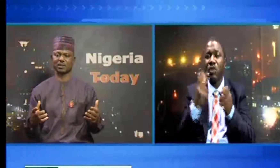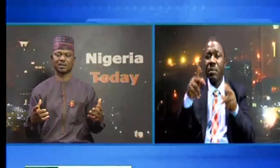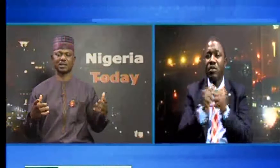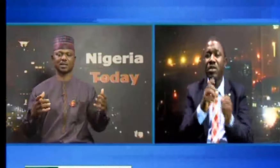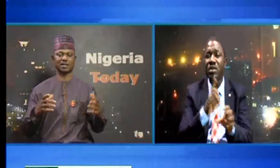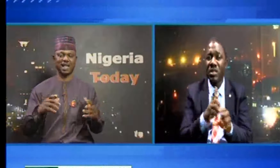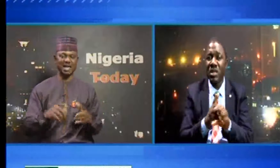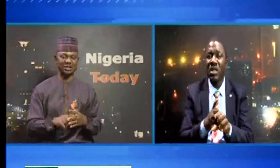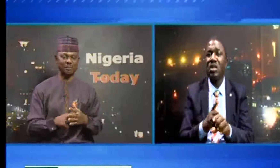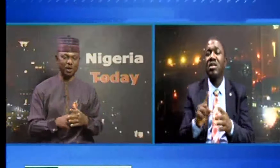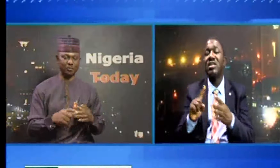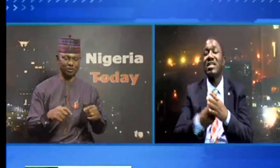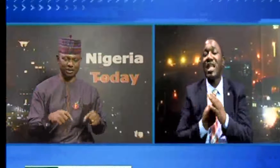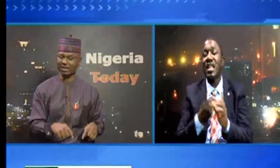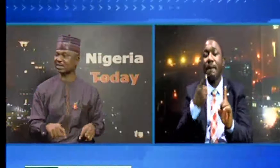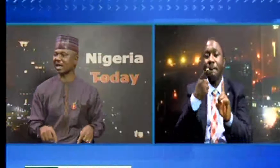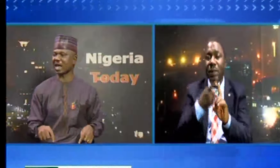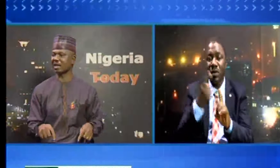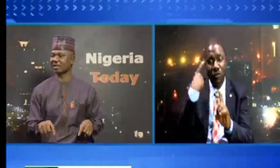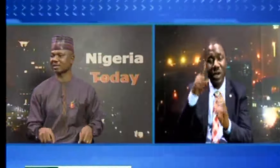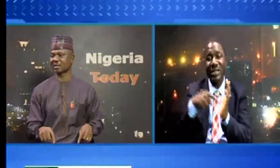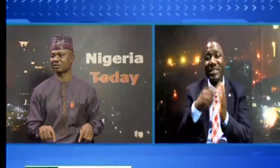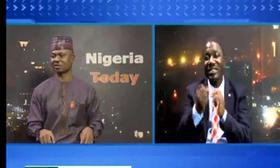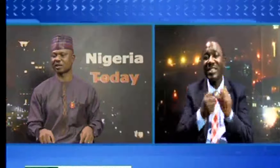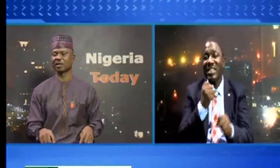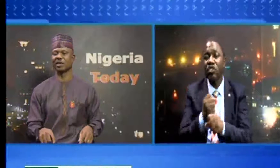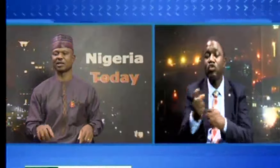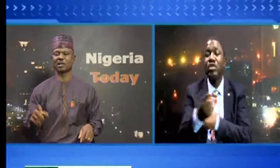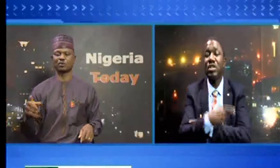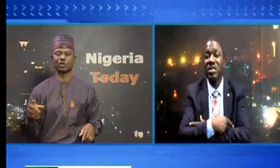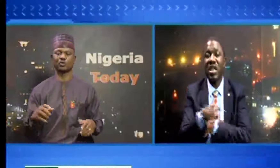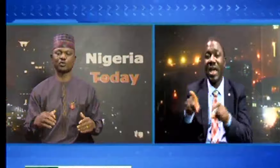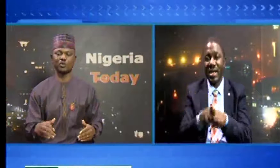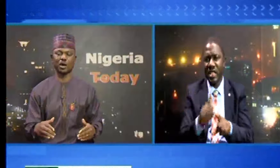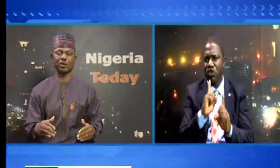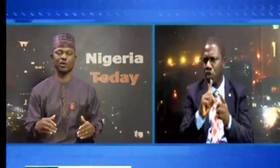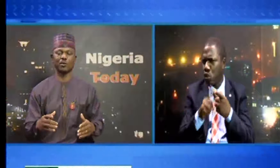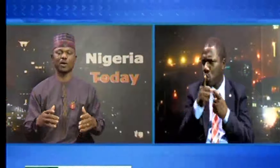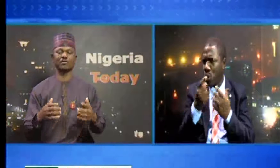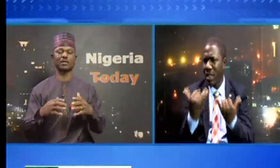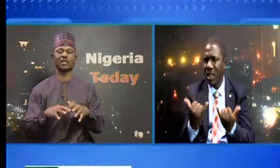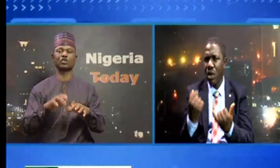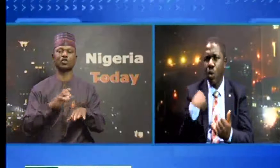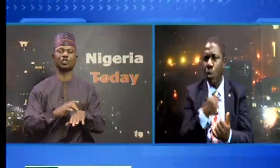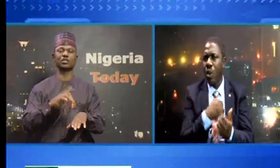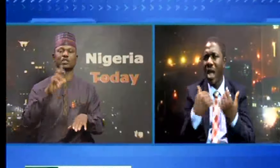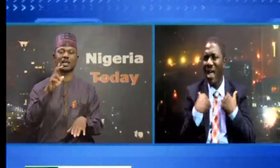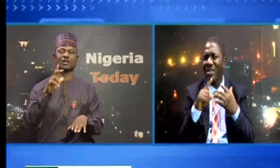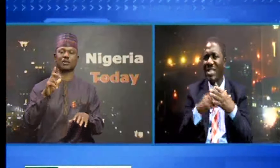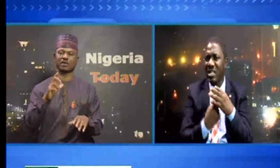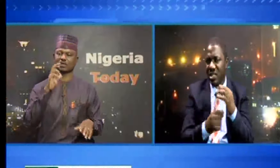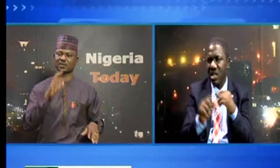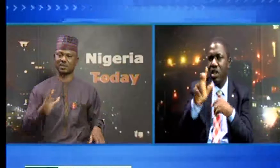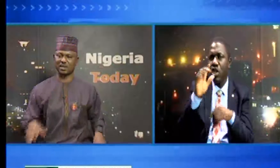disabilities. The starting point for this year today, as I am talking to you now, we have started touching